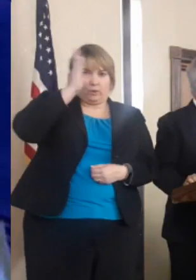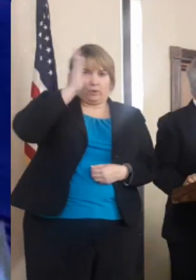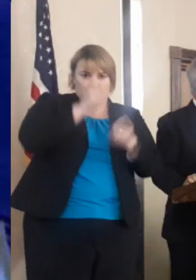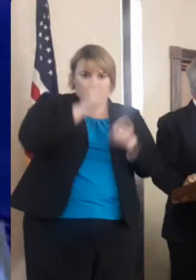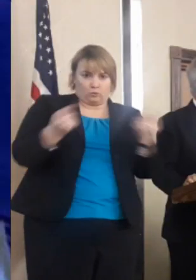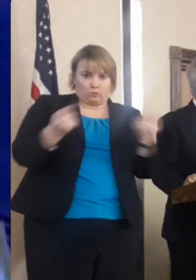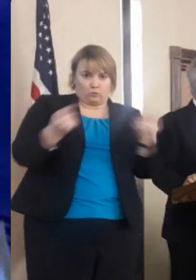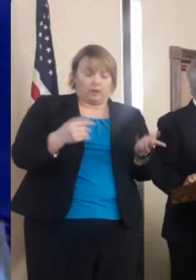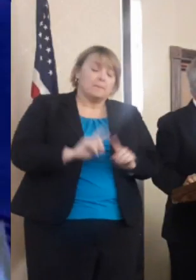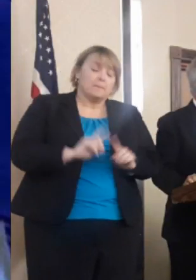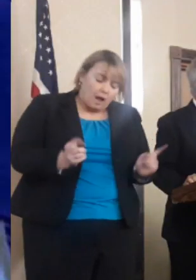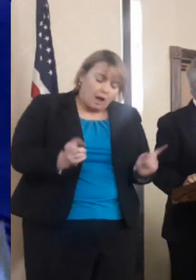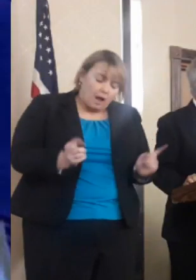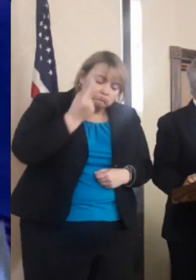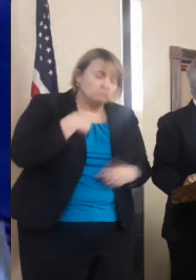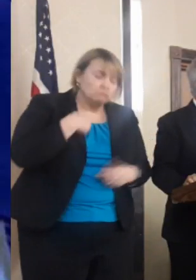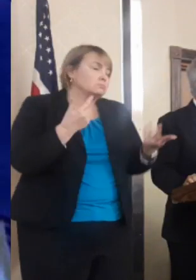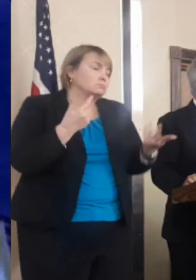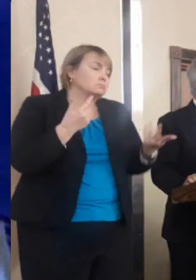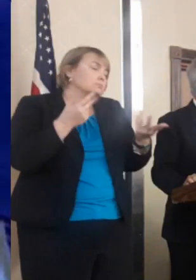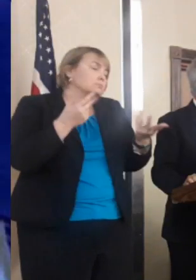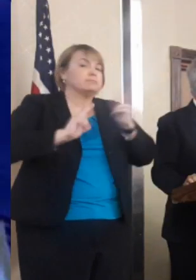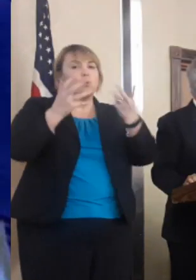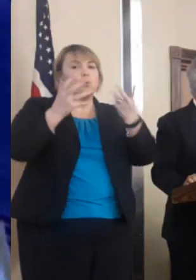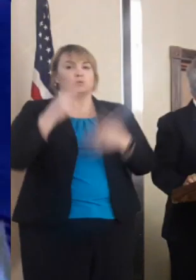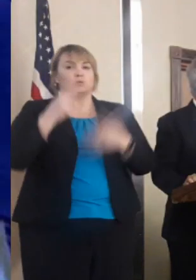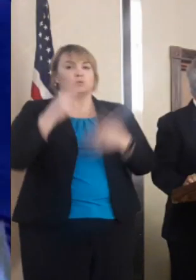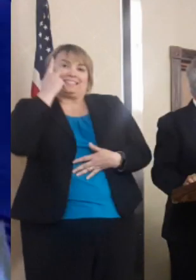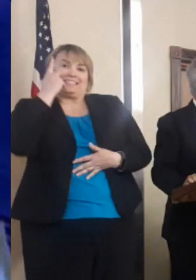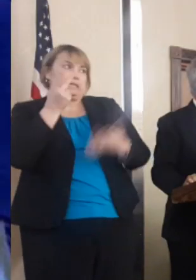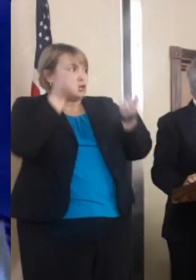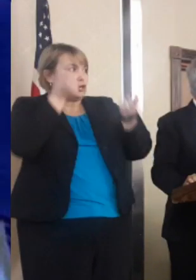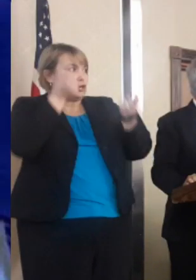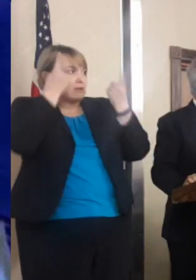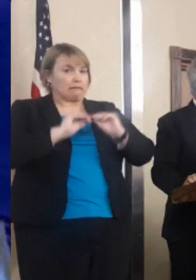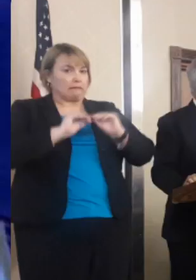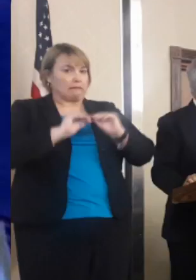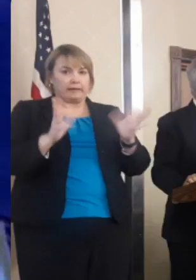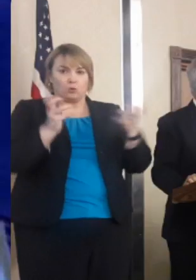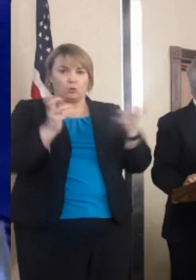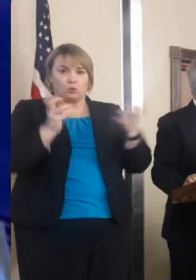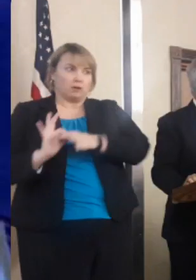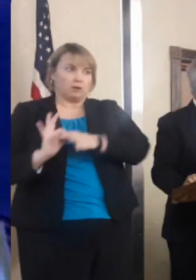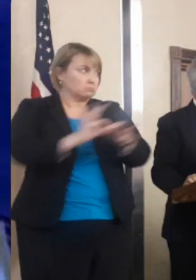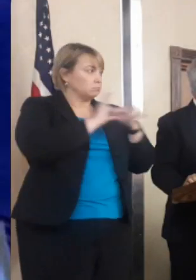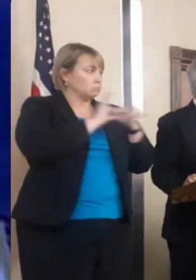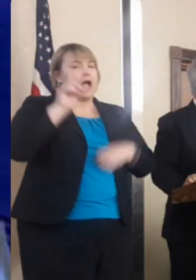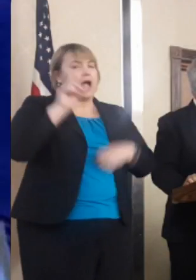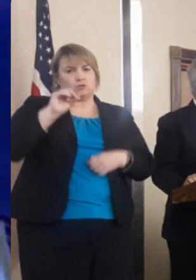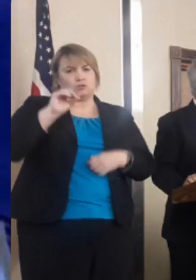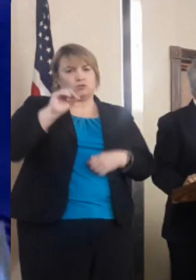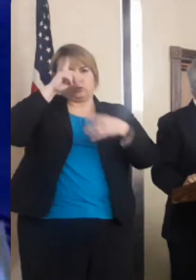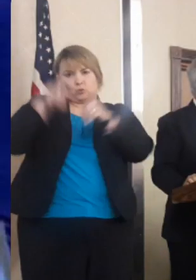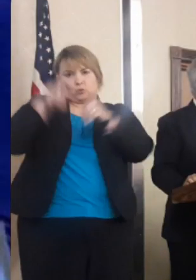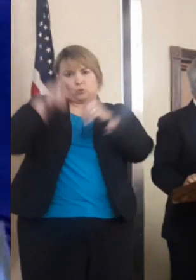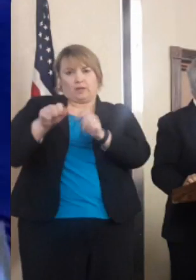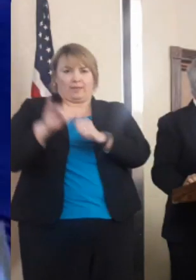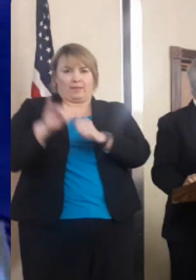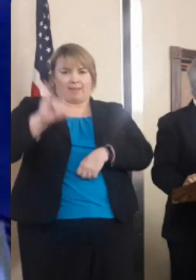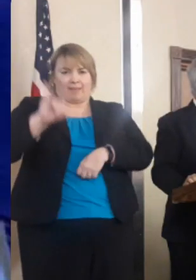transparency and unifying the body, I actually agree with Mr. McCloskey's motion. On the